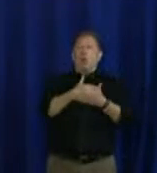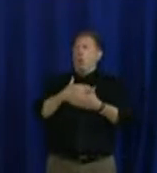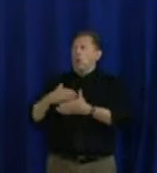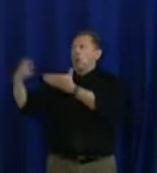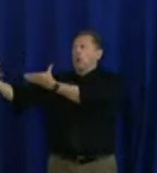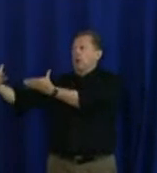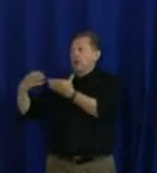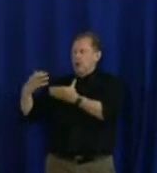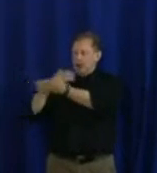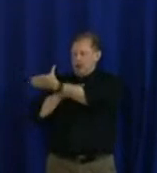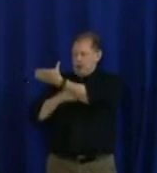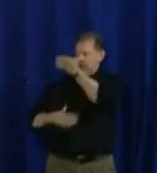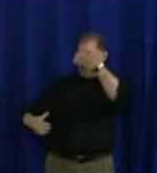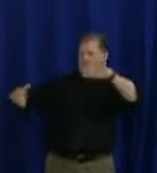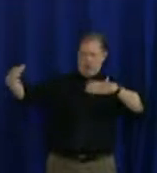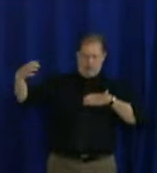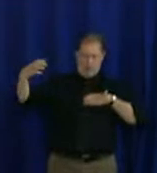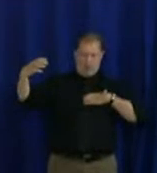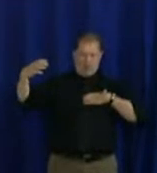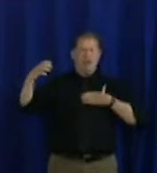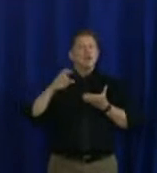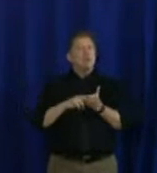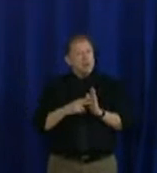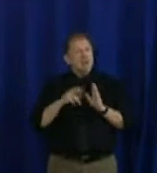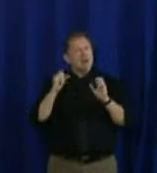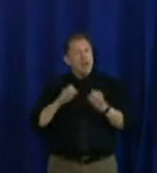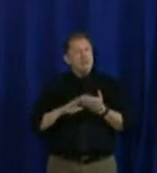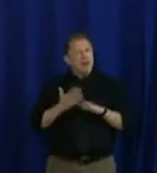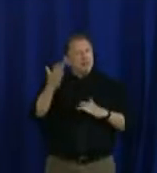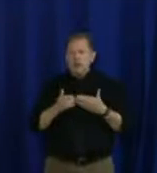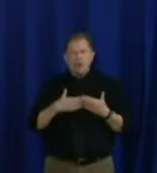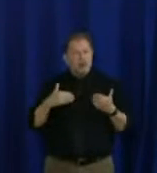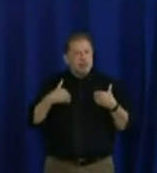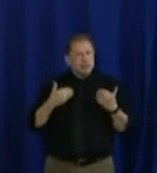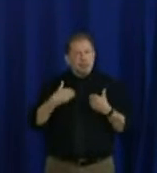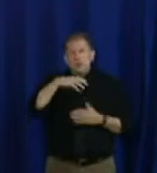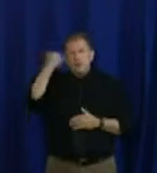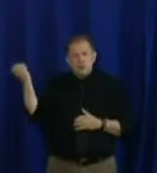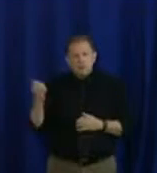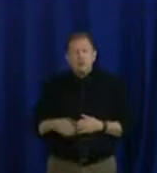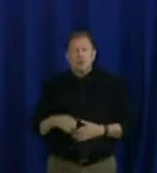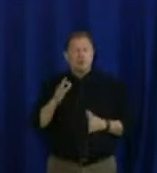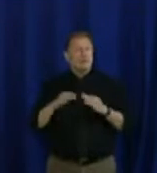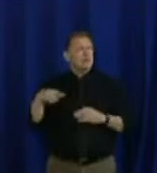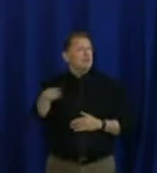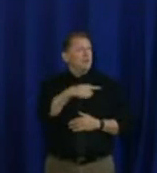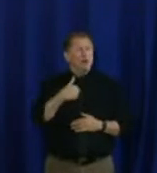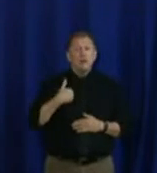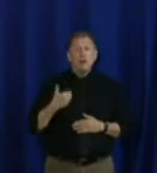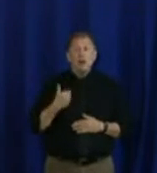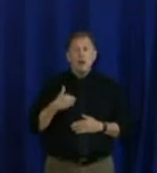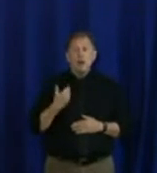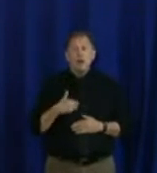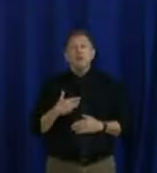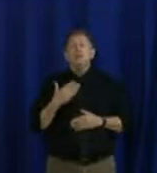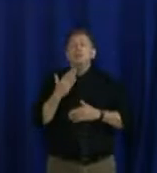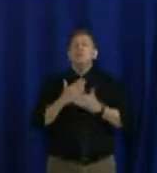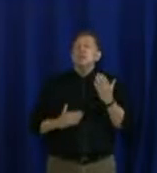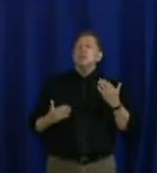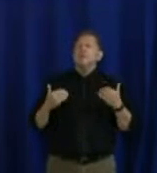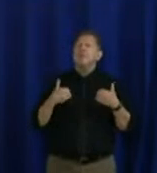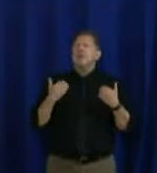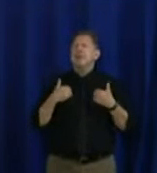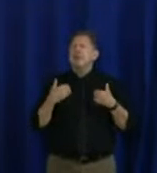as easily as someone who is older. And so especially if you're in a younger age group, I'm not surprised that you're out